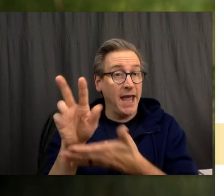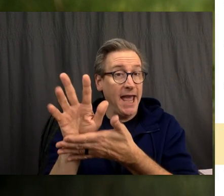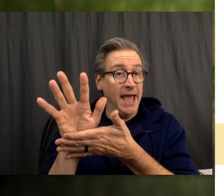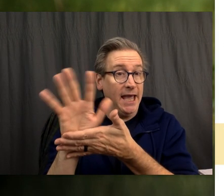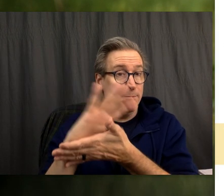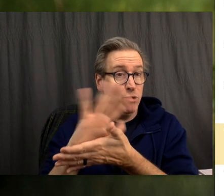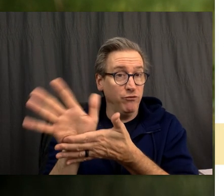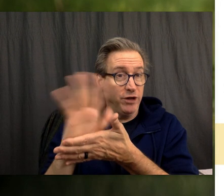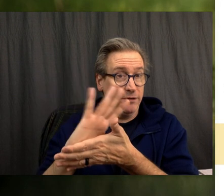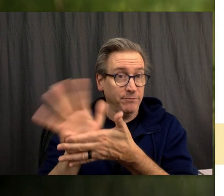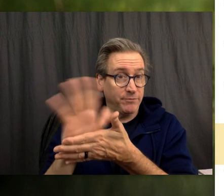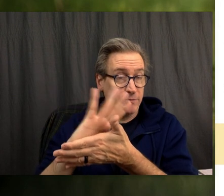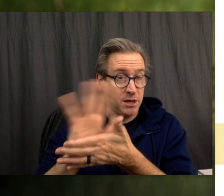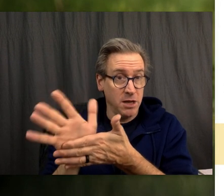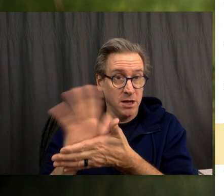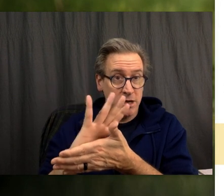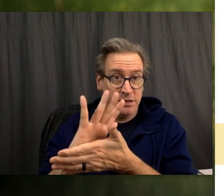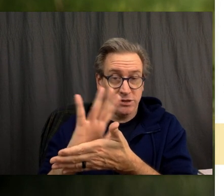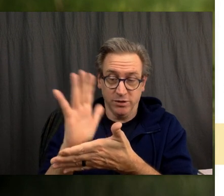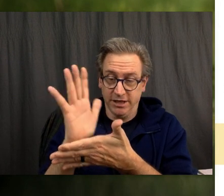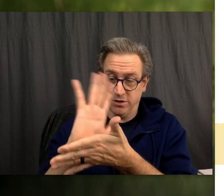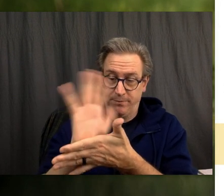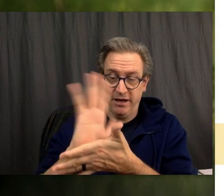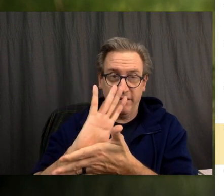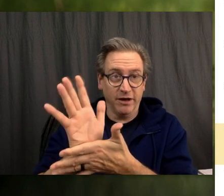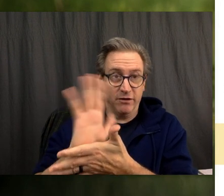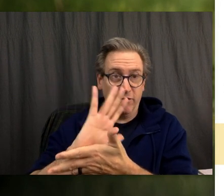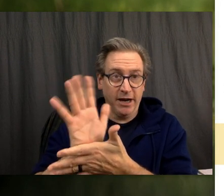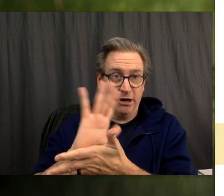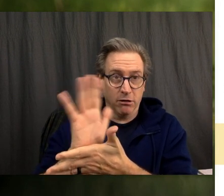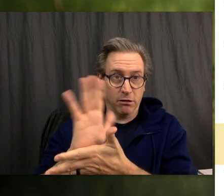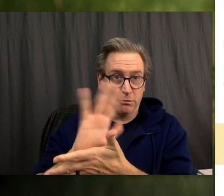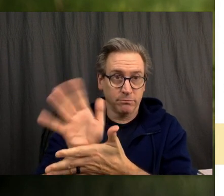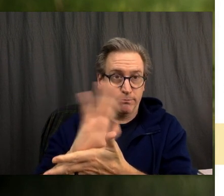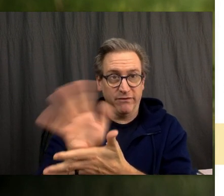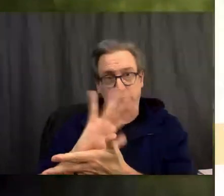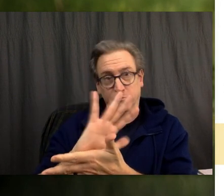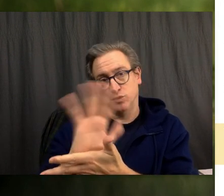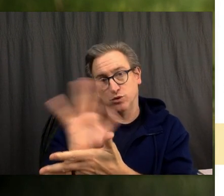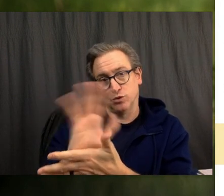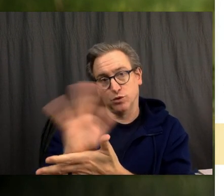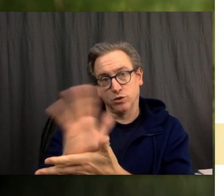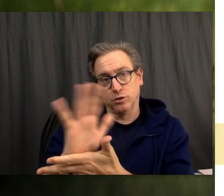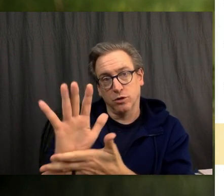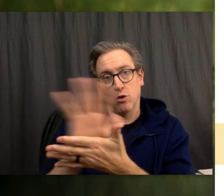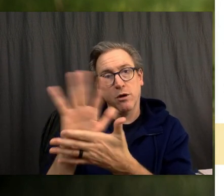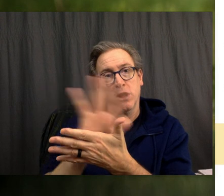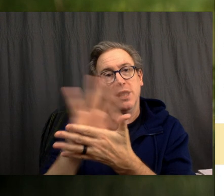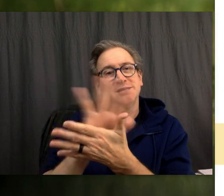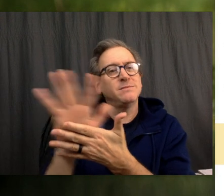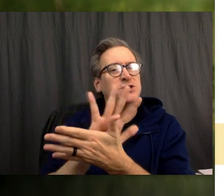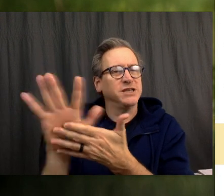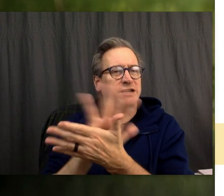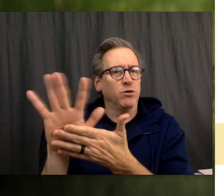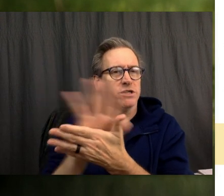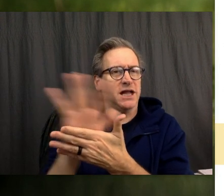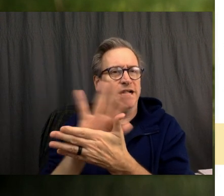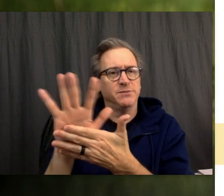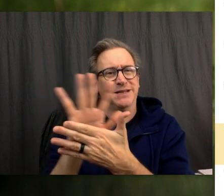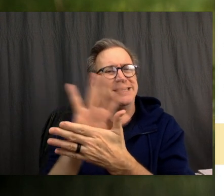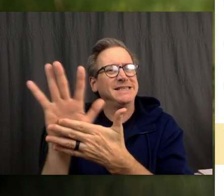Watch a movie. So it's like there's a pivot right here. Pivot. Or sometimes you'll see it